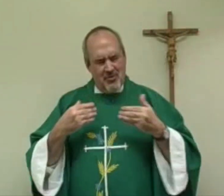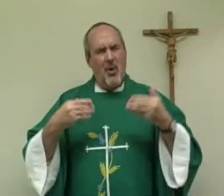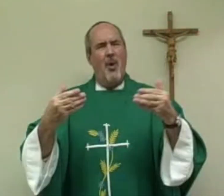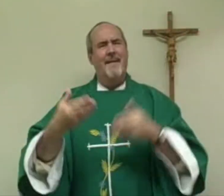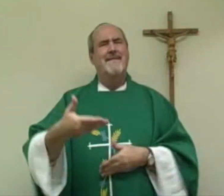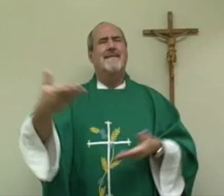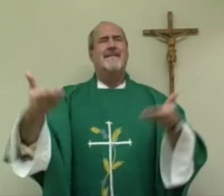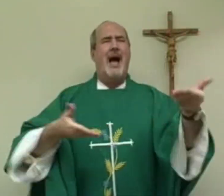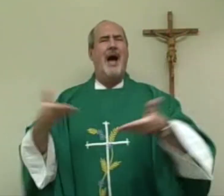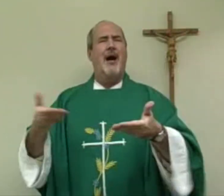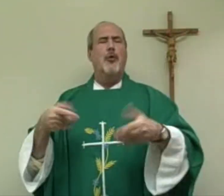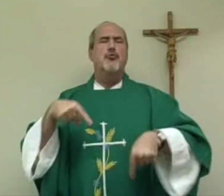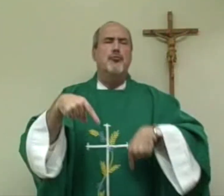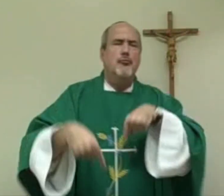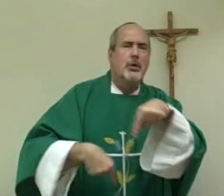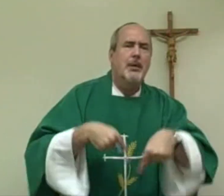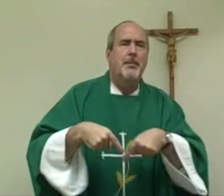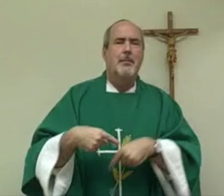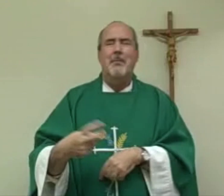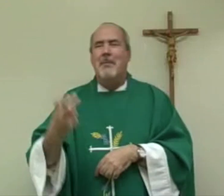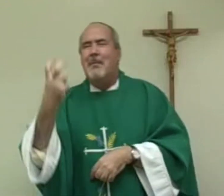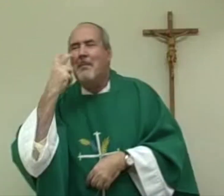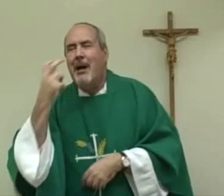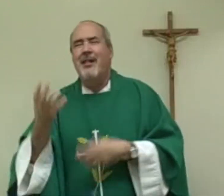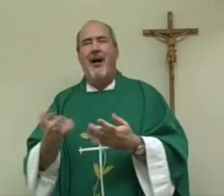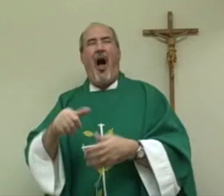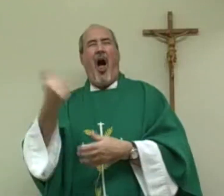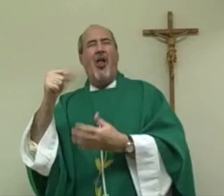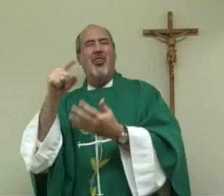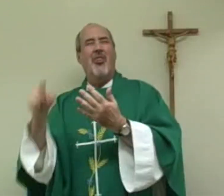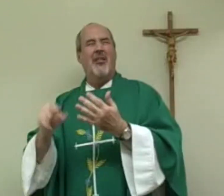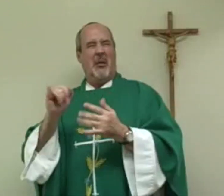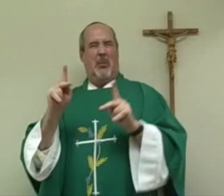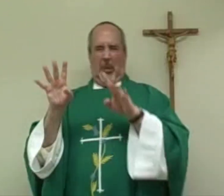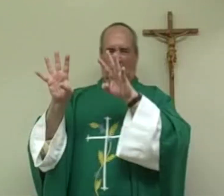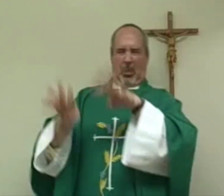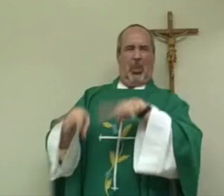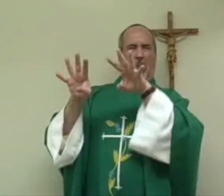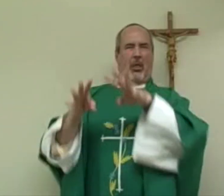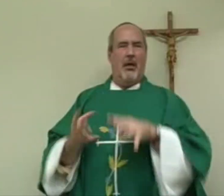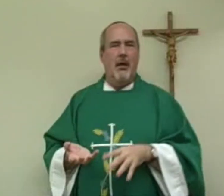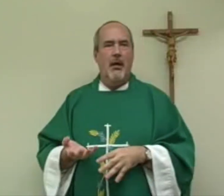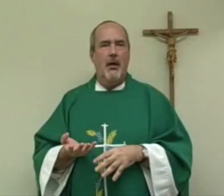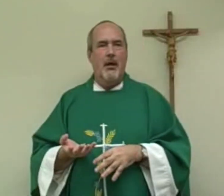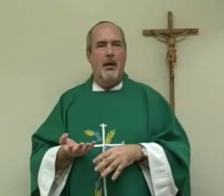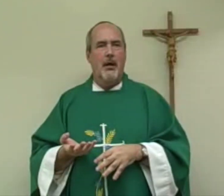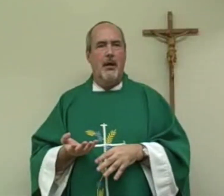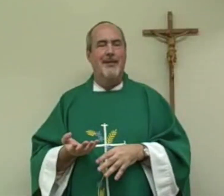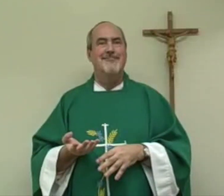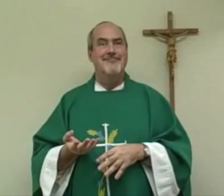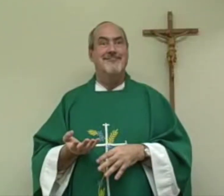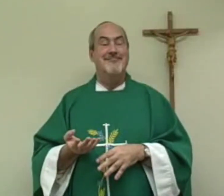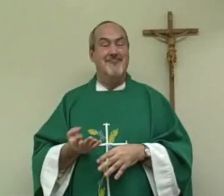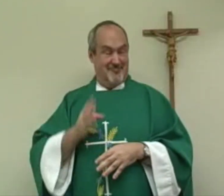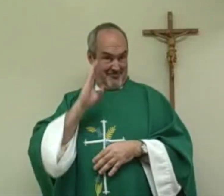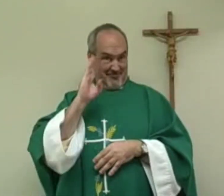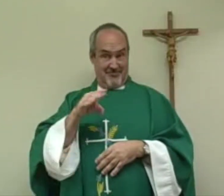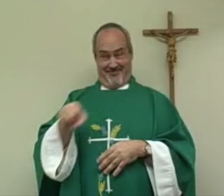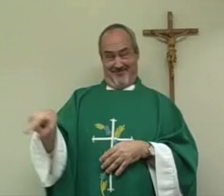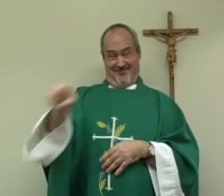we host a dinner, to go ahead and invite people that are less fortunate than ourselves, like the disabled,